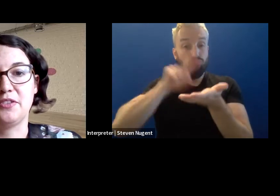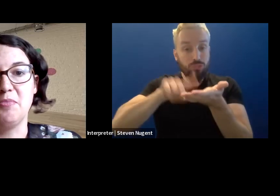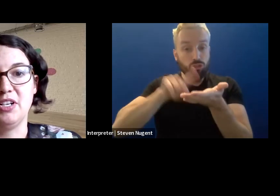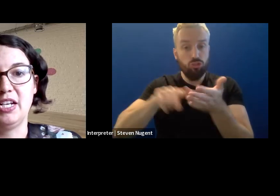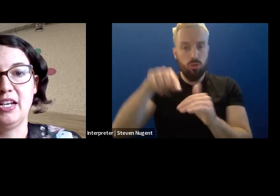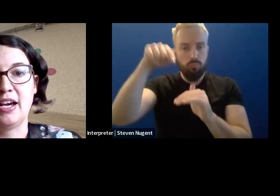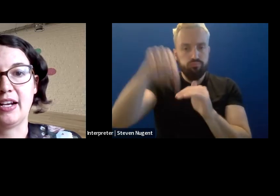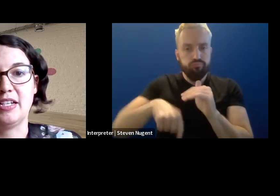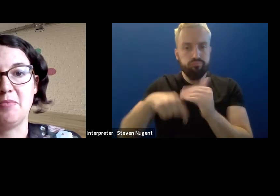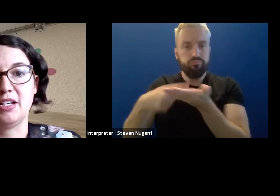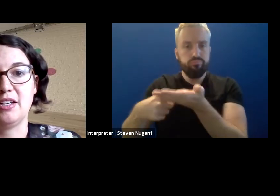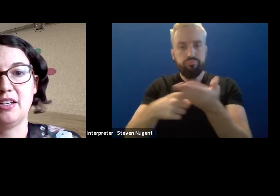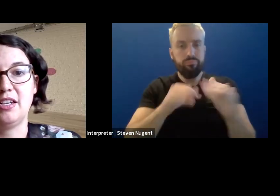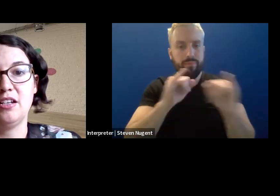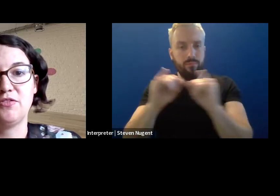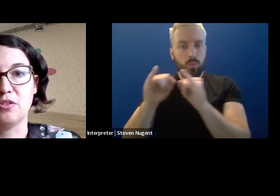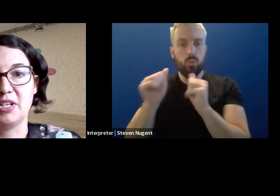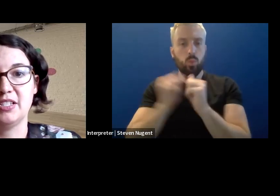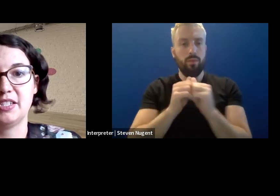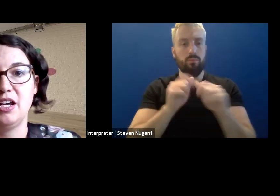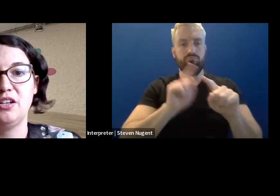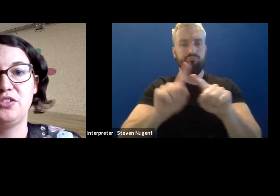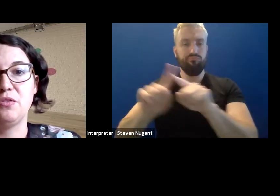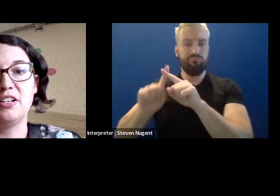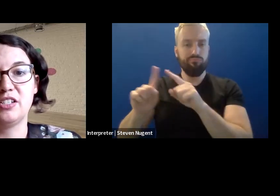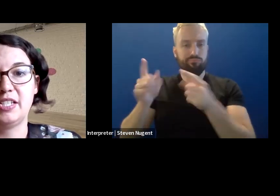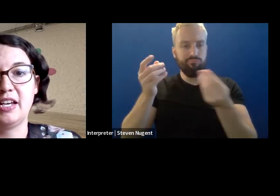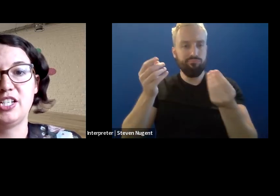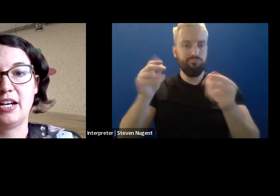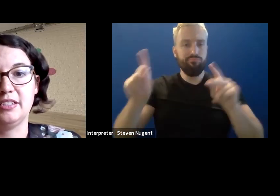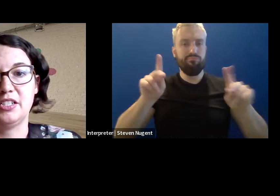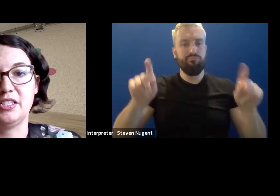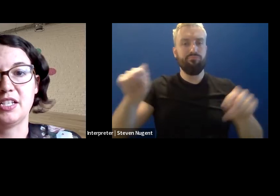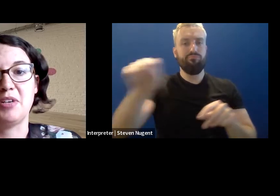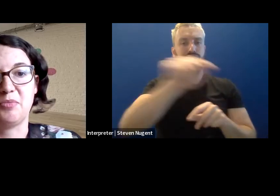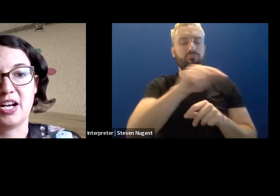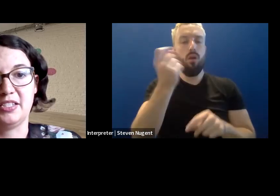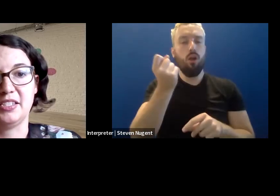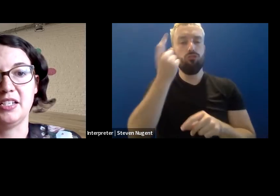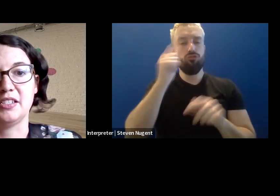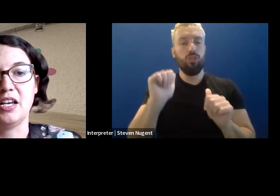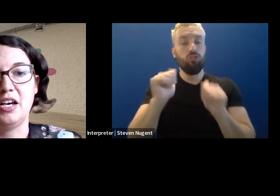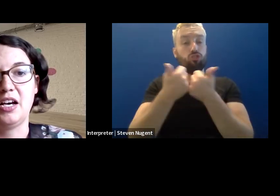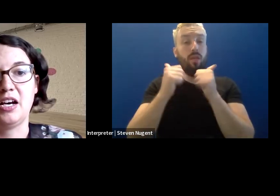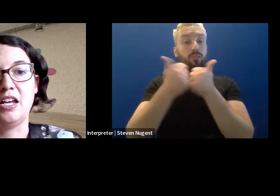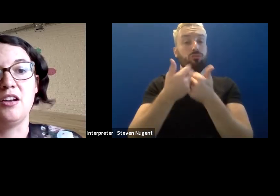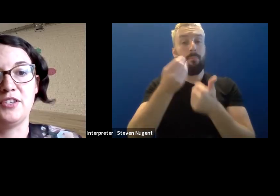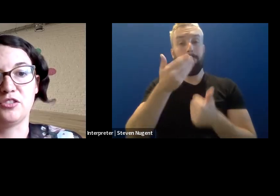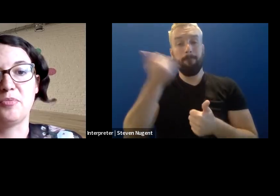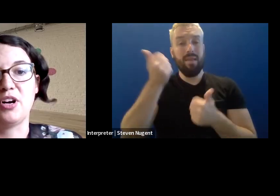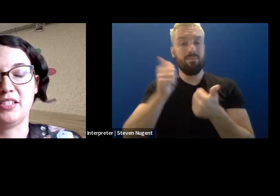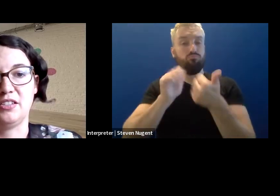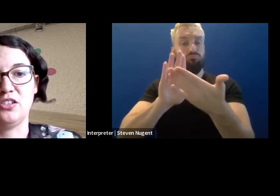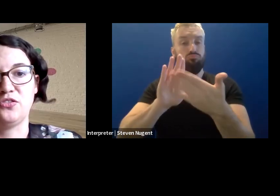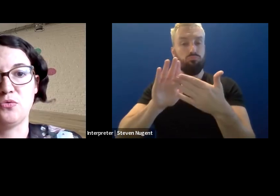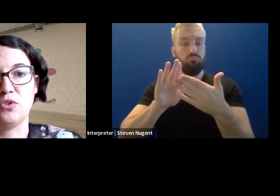mix of community and academic key informants to understand challenges and best practices in